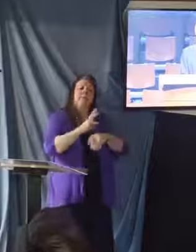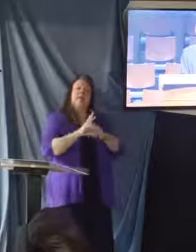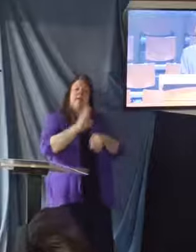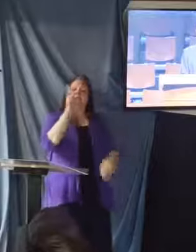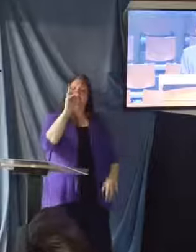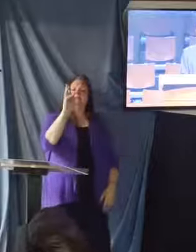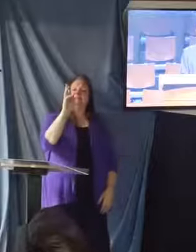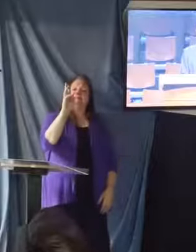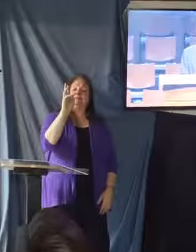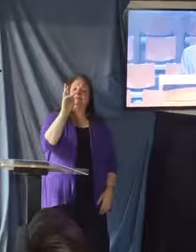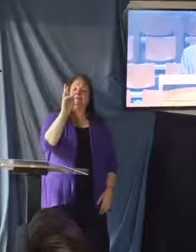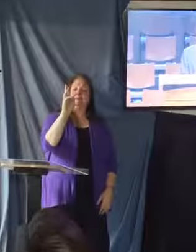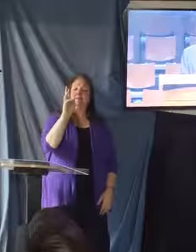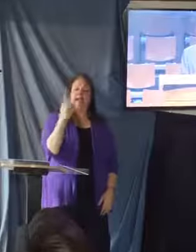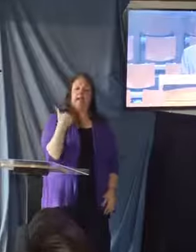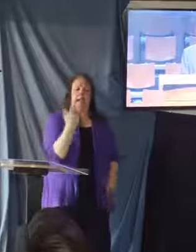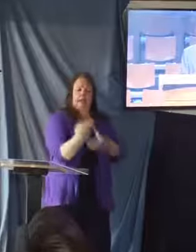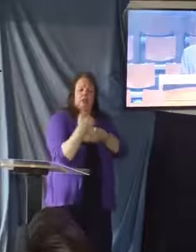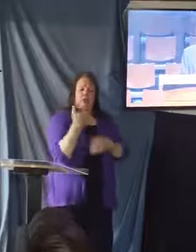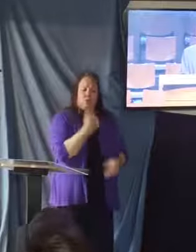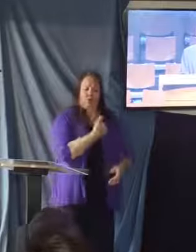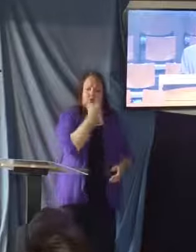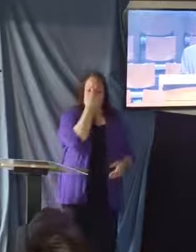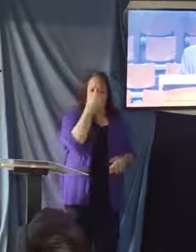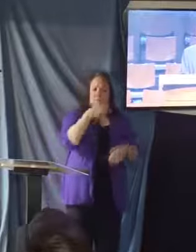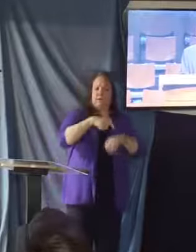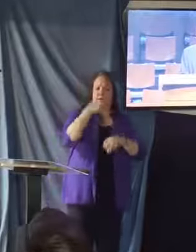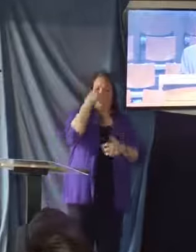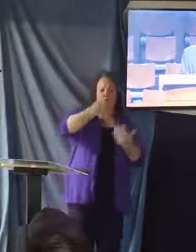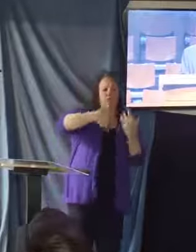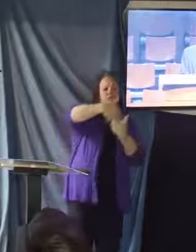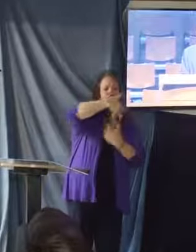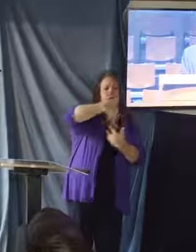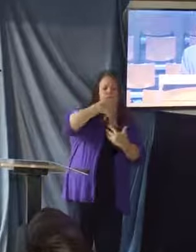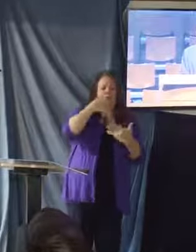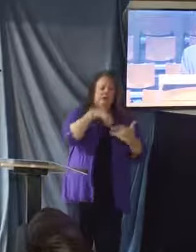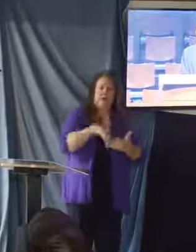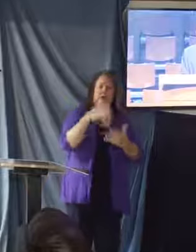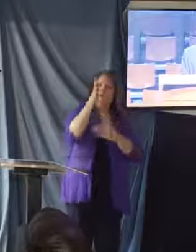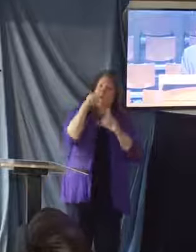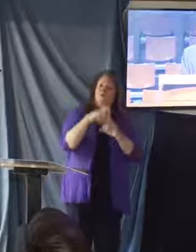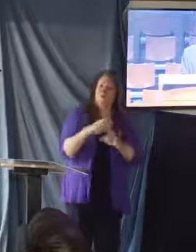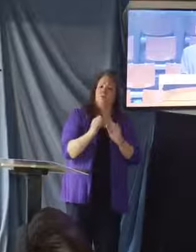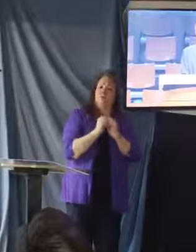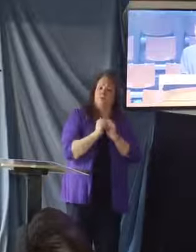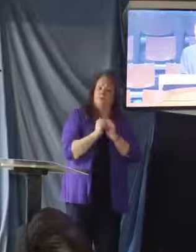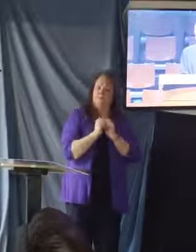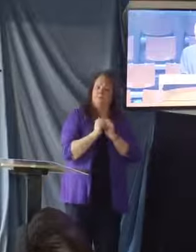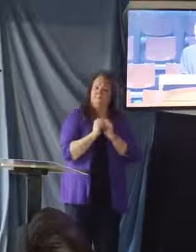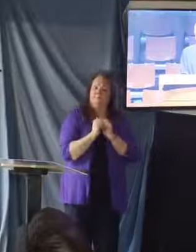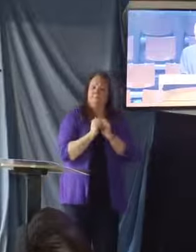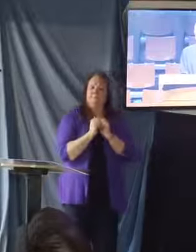6 o'clock and join us for a time of fellowship around the Word. I'm going to spend